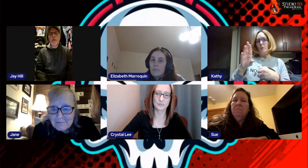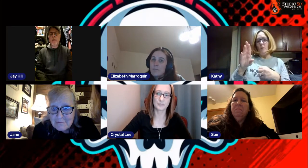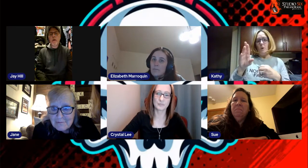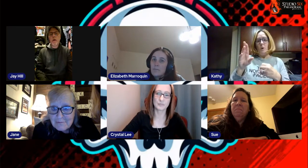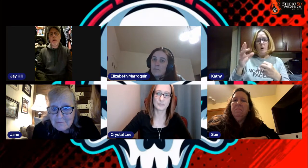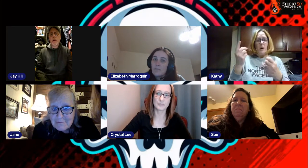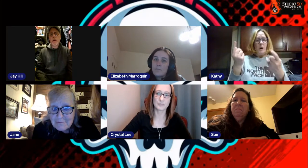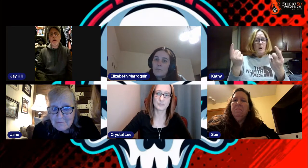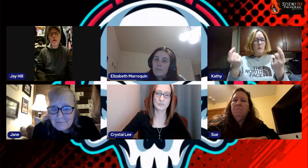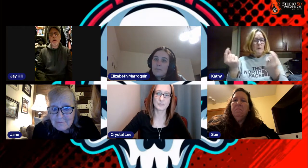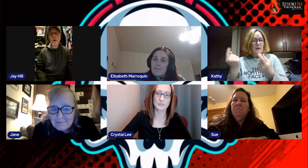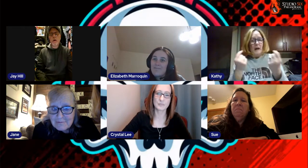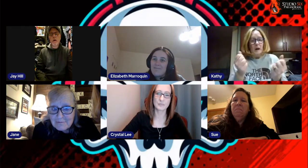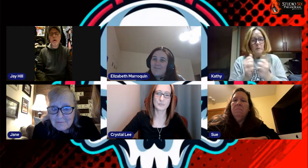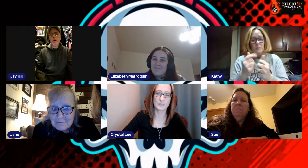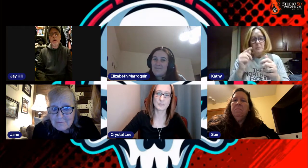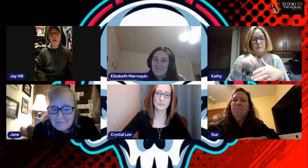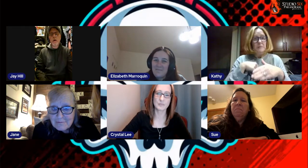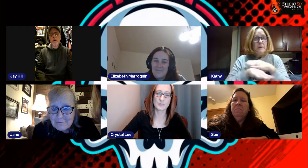challenge?